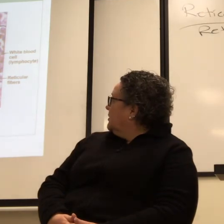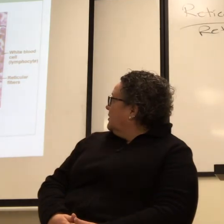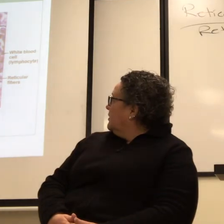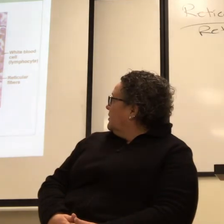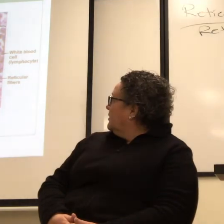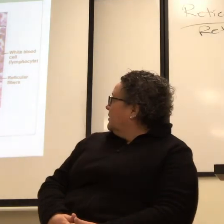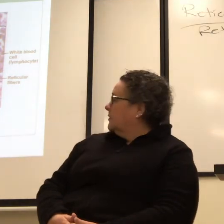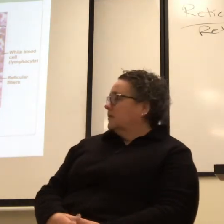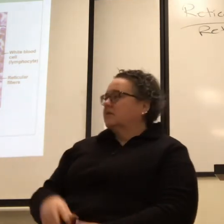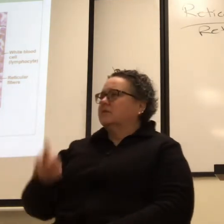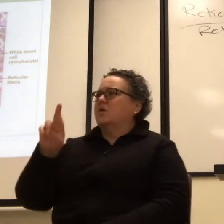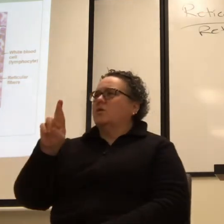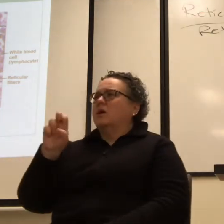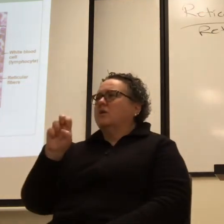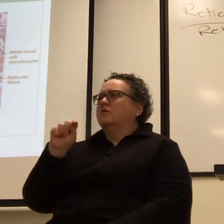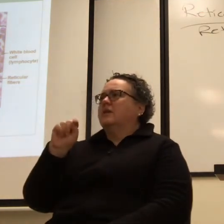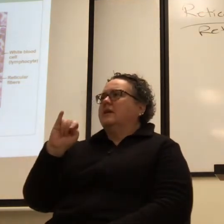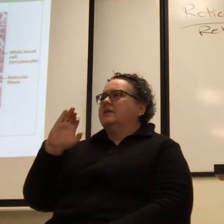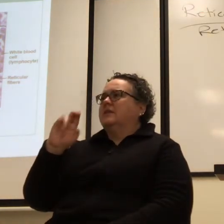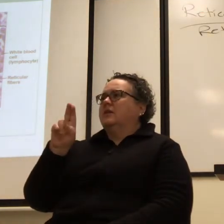they form a complex network.